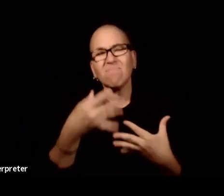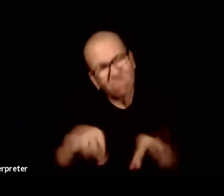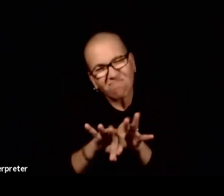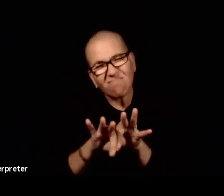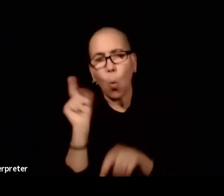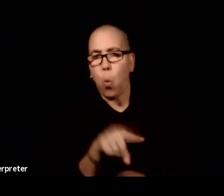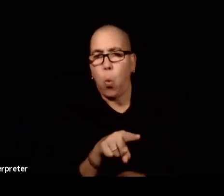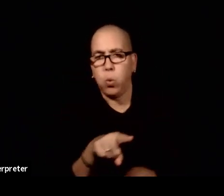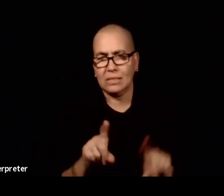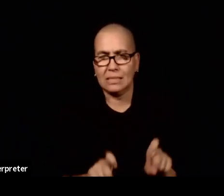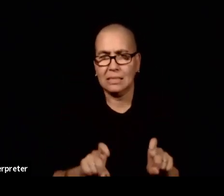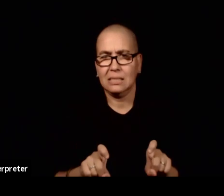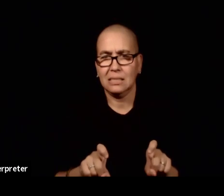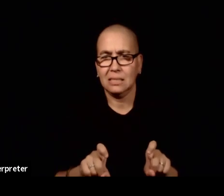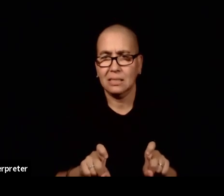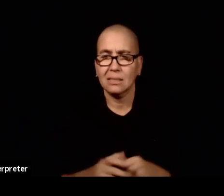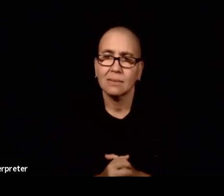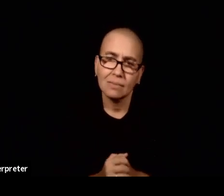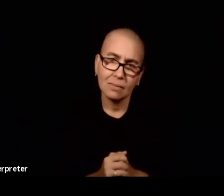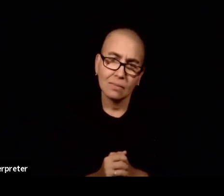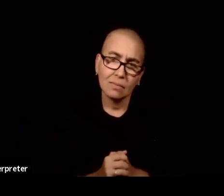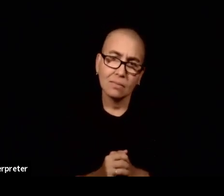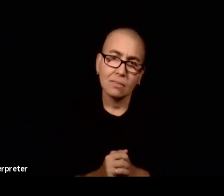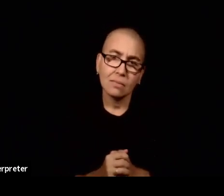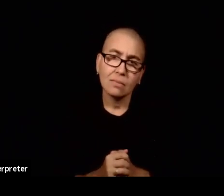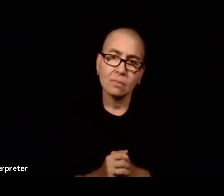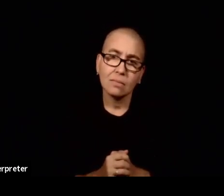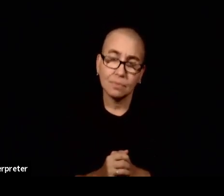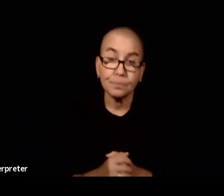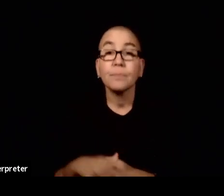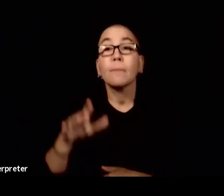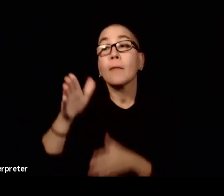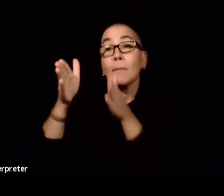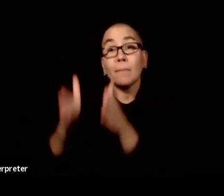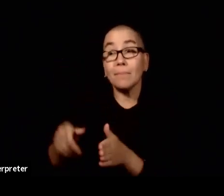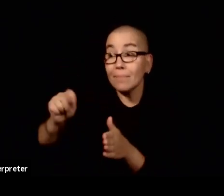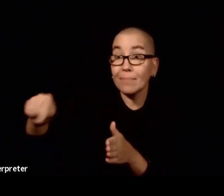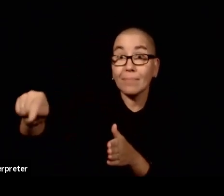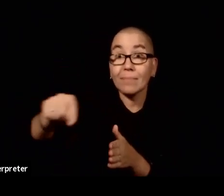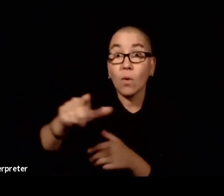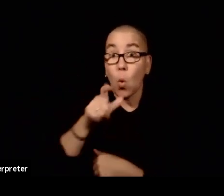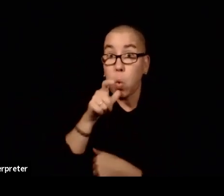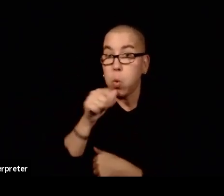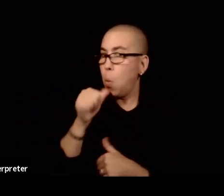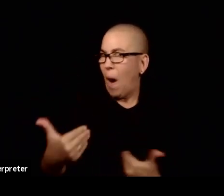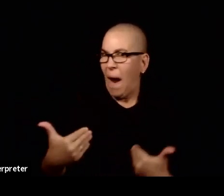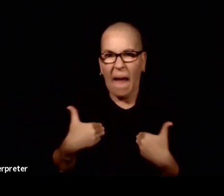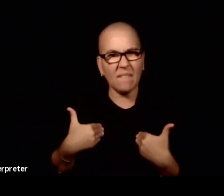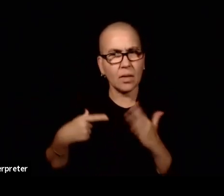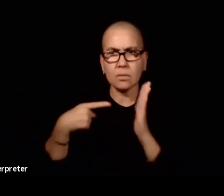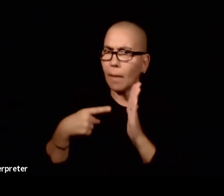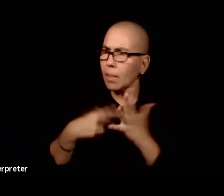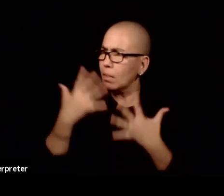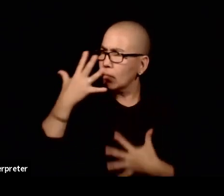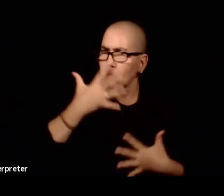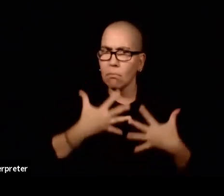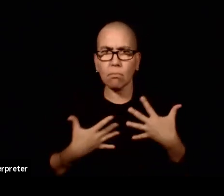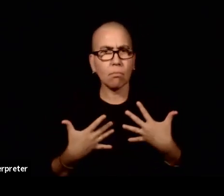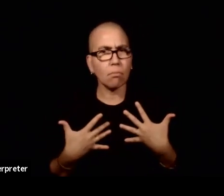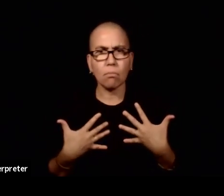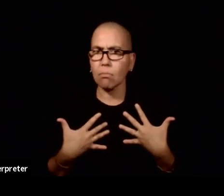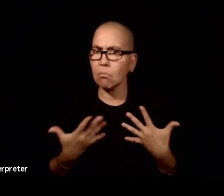have symptoms should get tested, as I mentioned. These include people needing certain medical procedures, people who are linked to